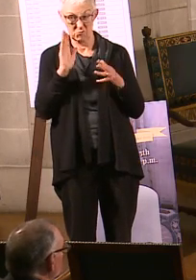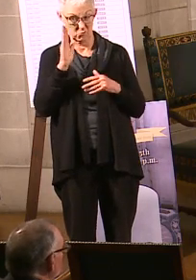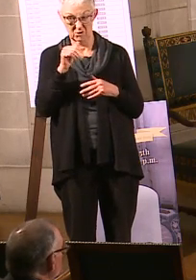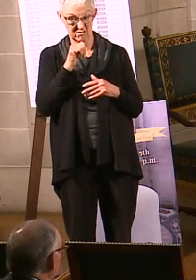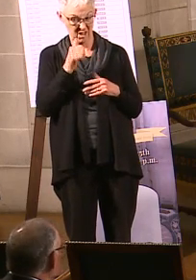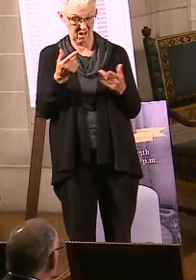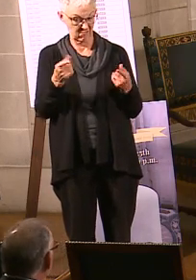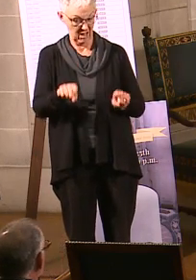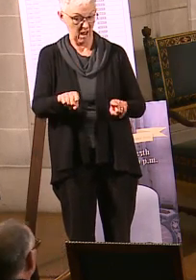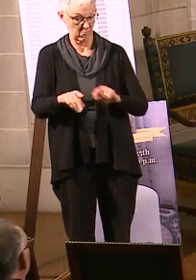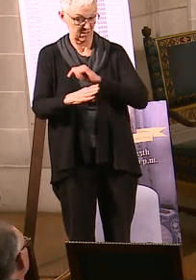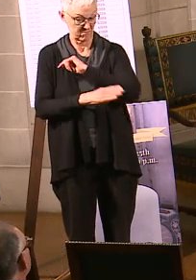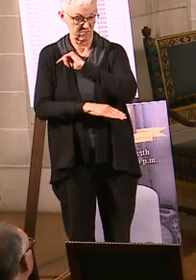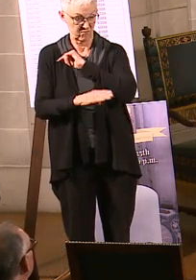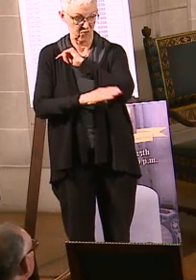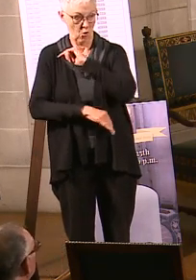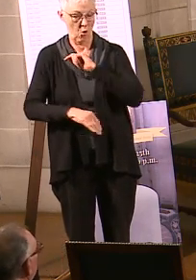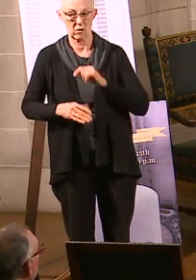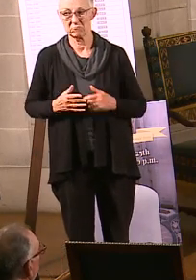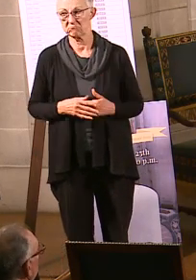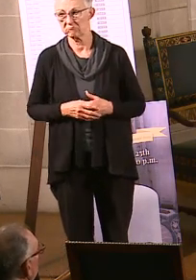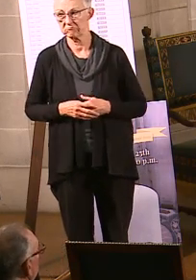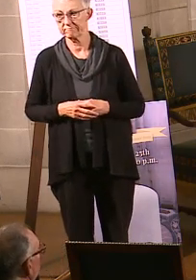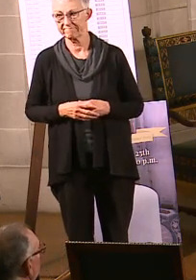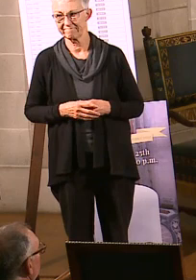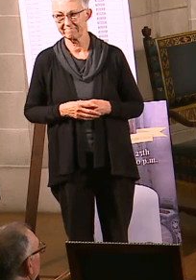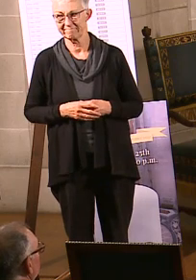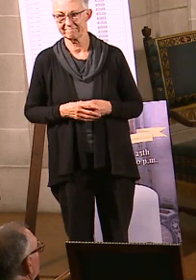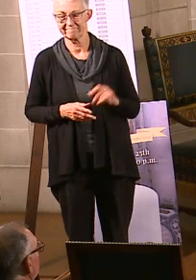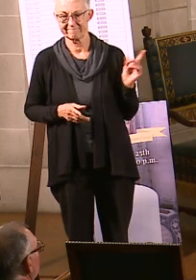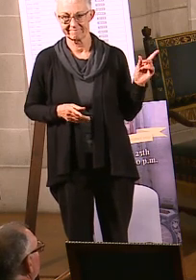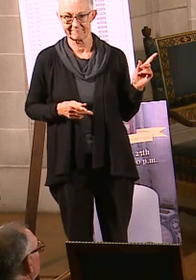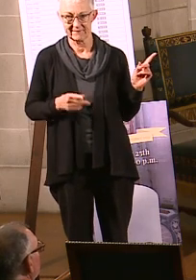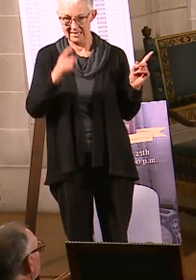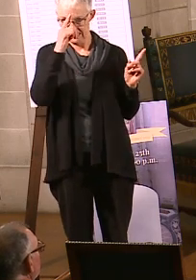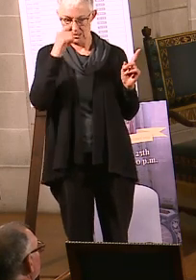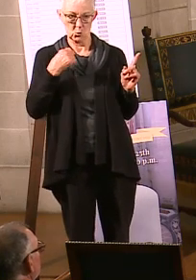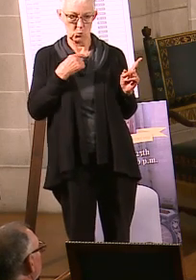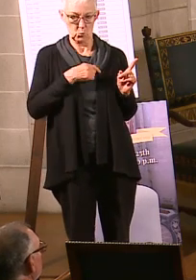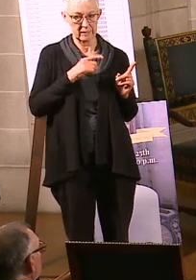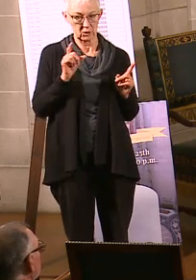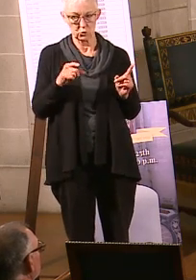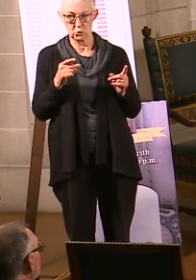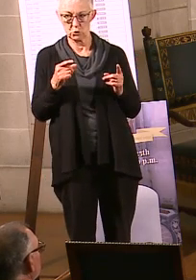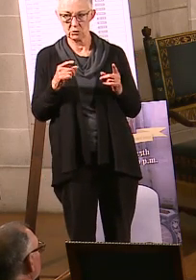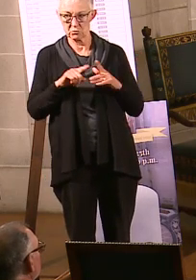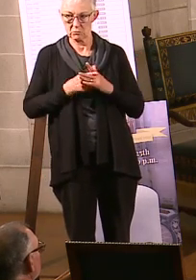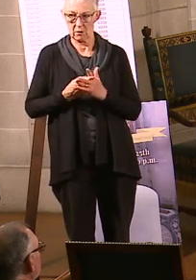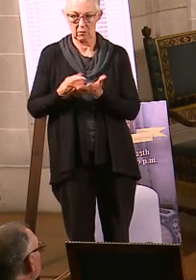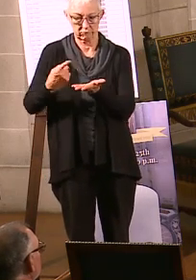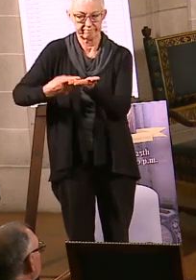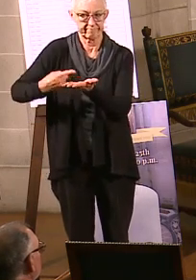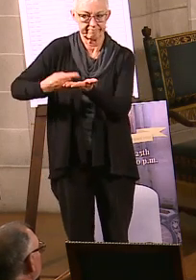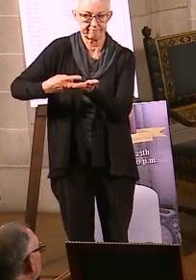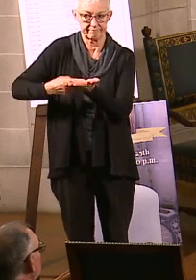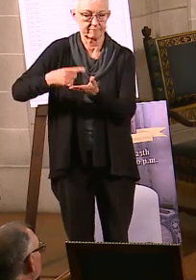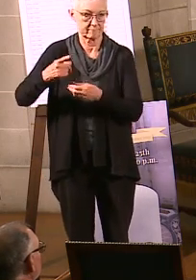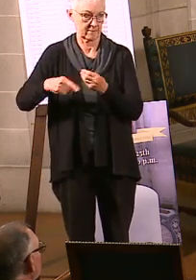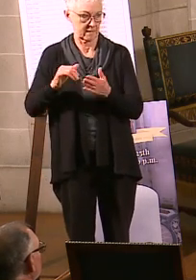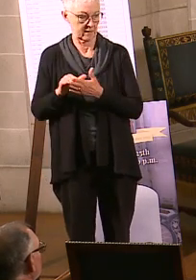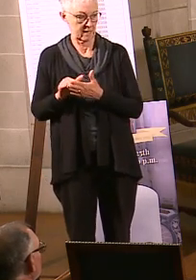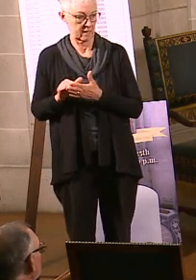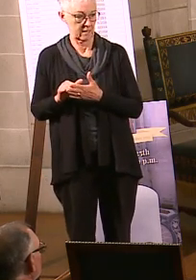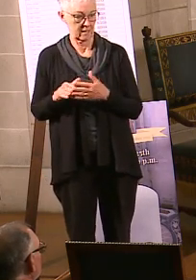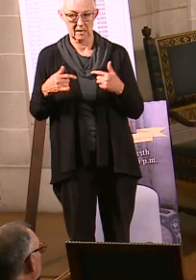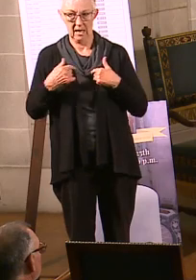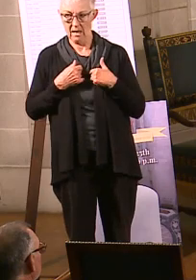say that I think that it is something that we should start taking a look at. And I know this is going to be a conversation that I'm